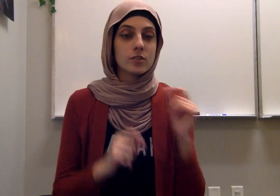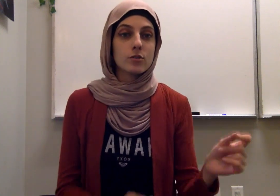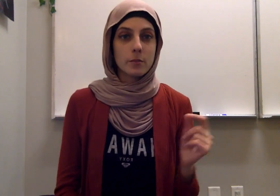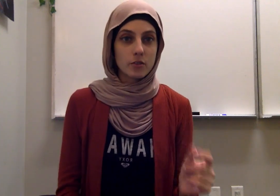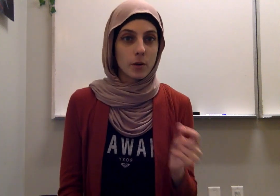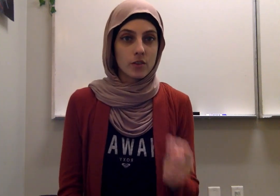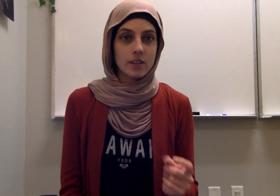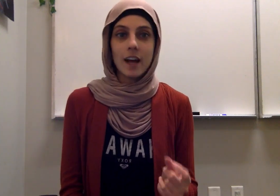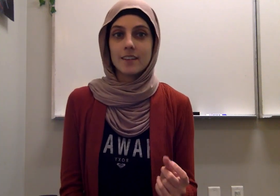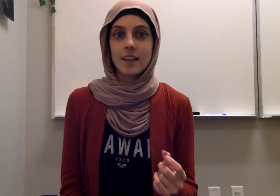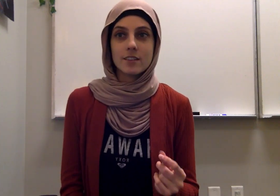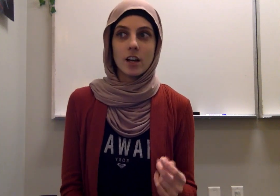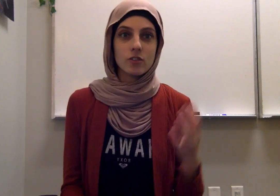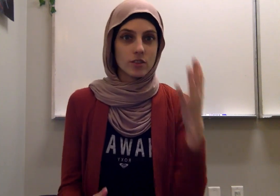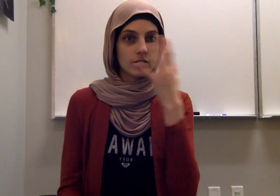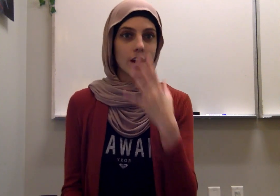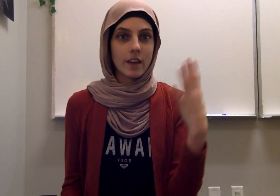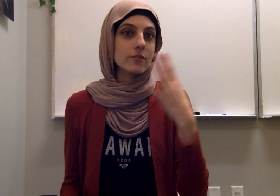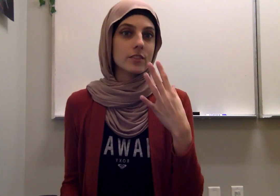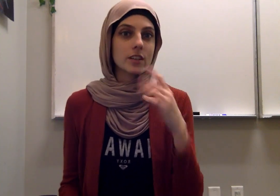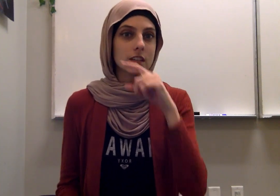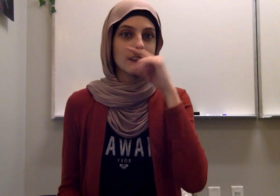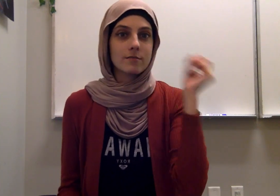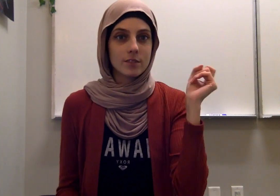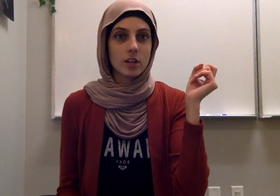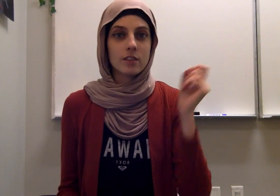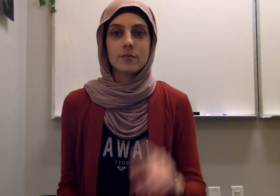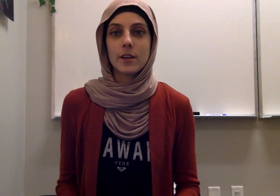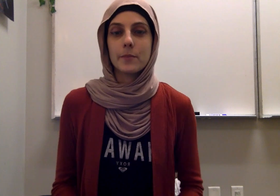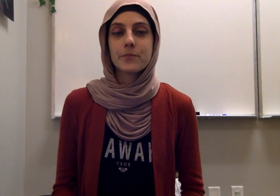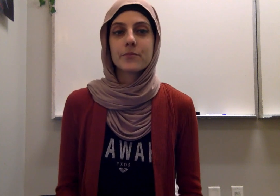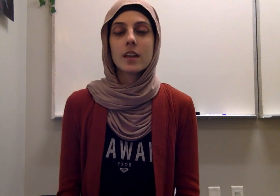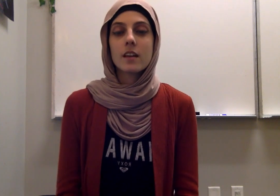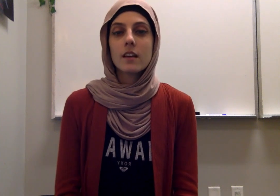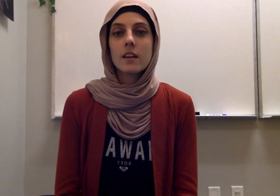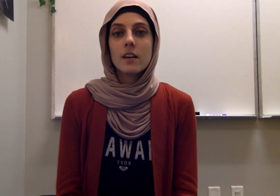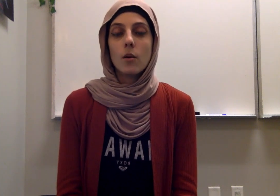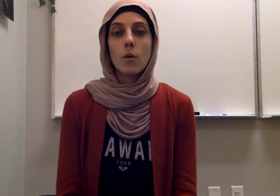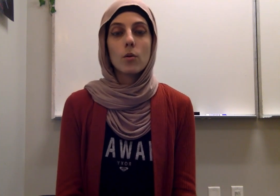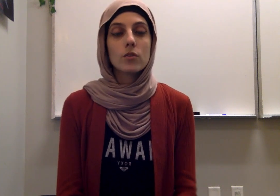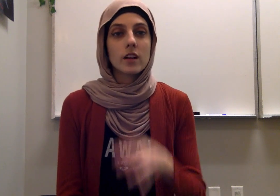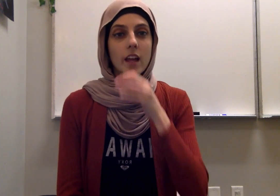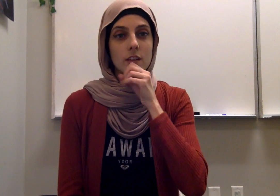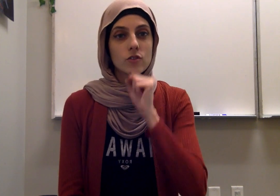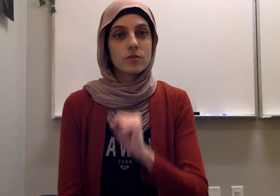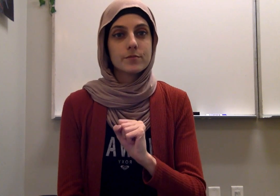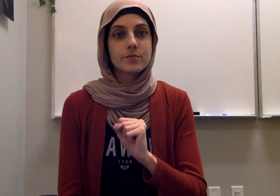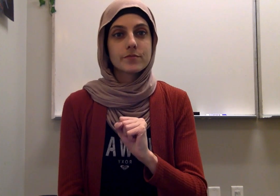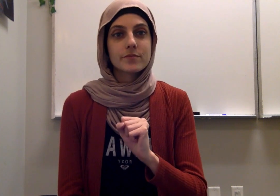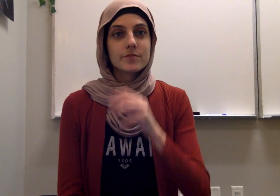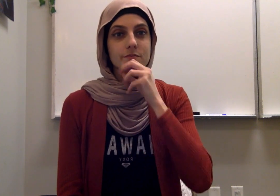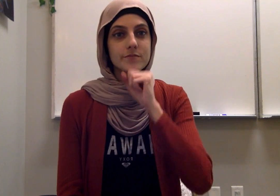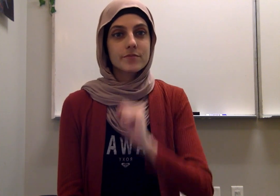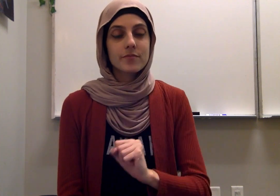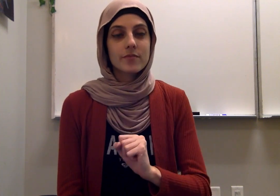someone's personality, not just how they physically look. Okay. Old or age.